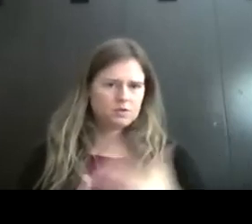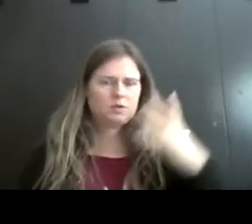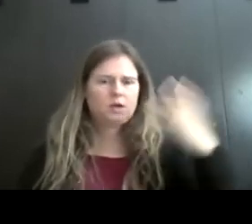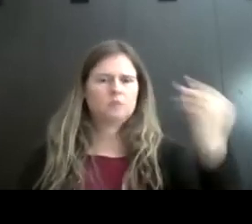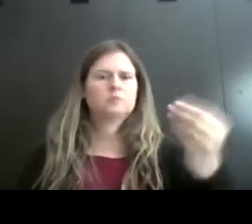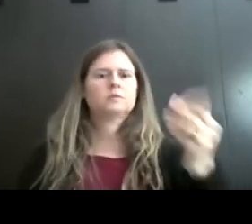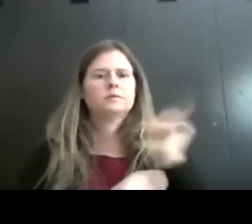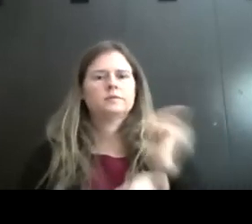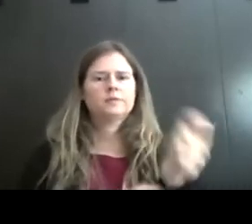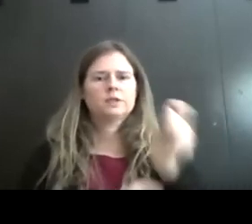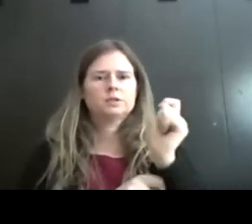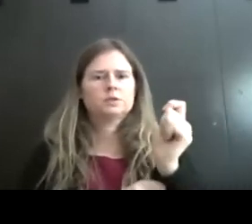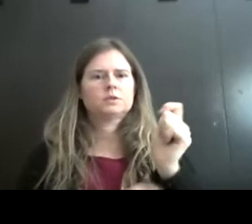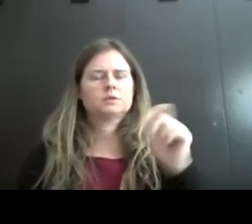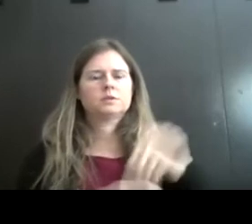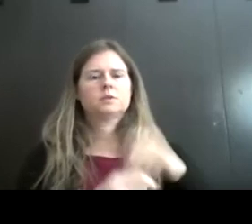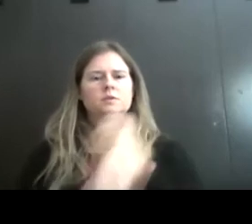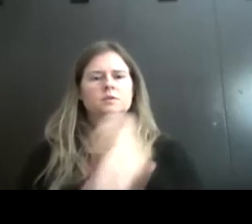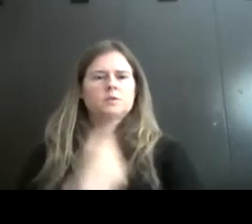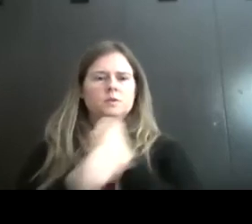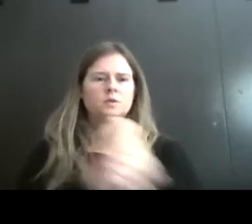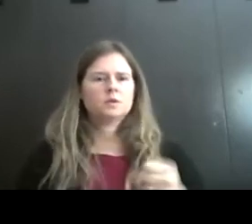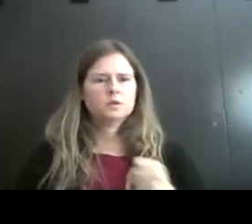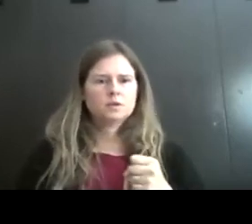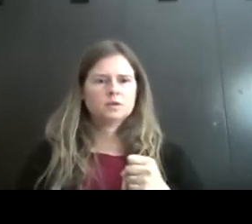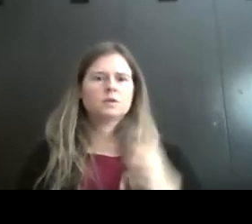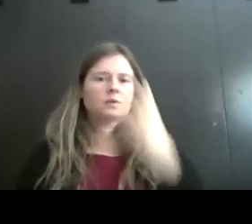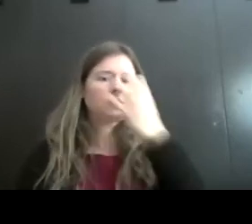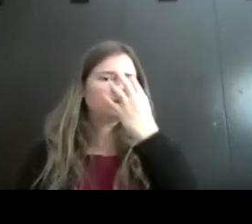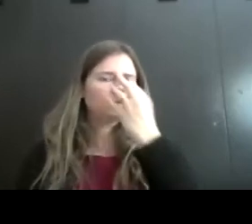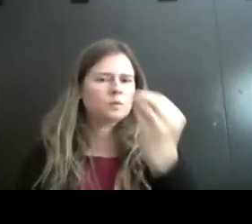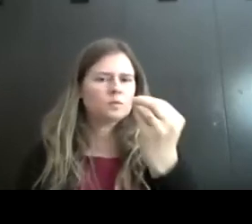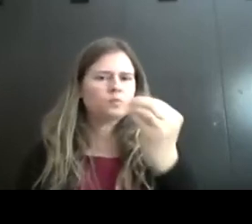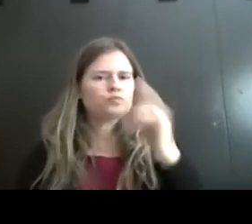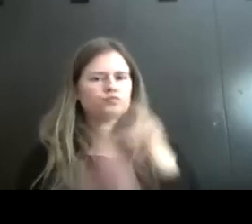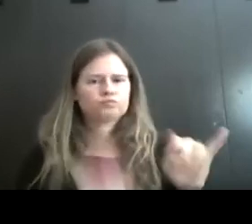her tumul, and coyote played a trick on her.